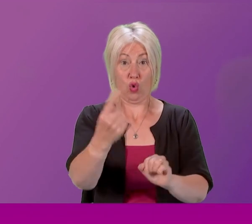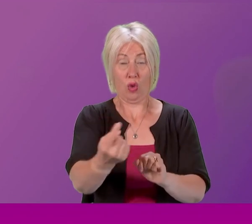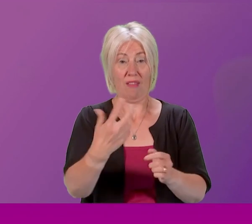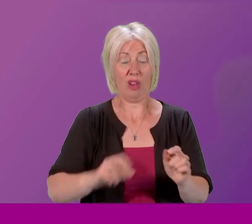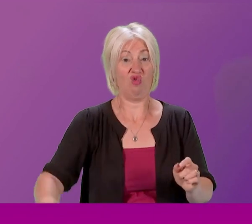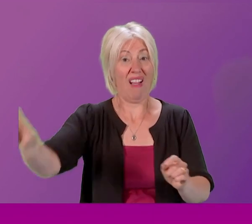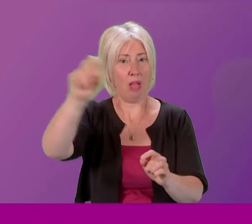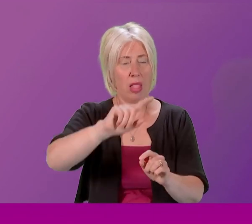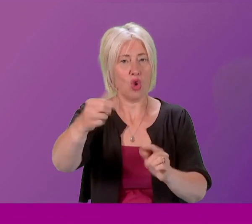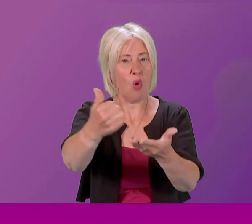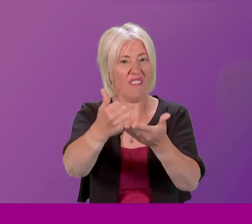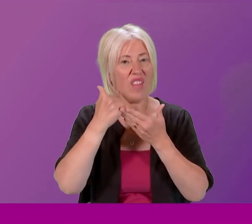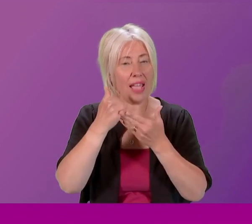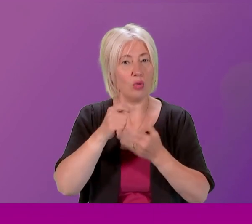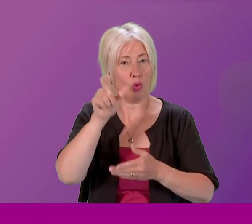like me?